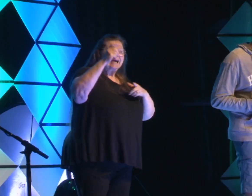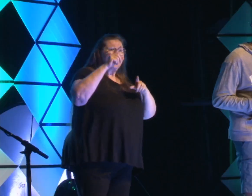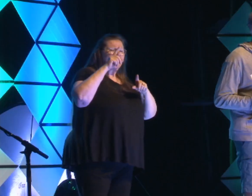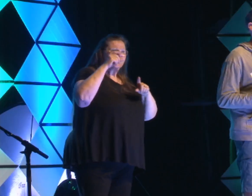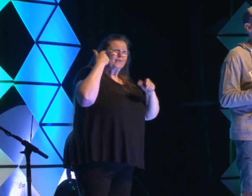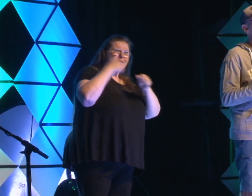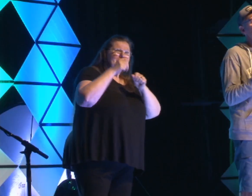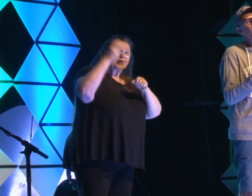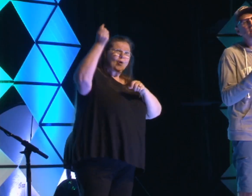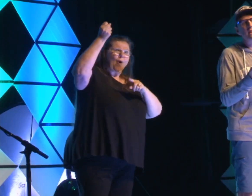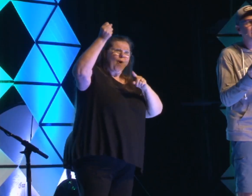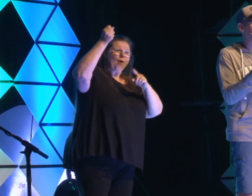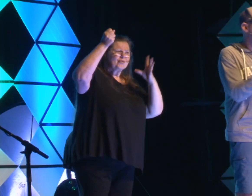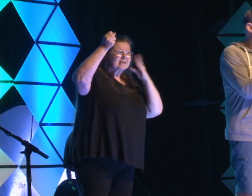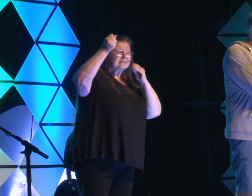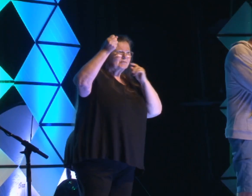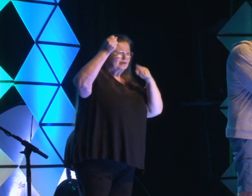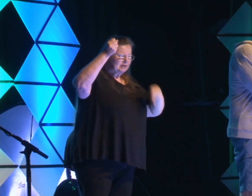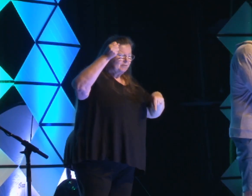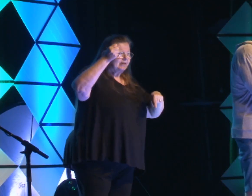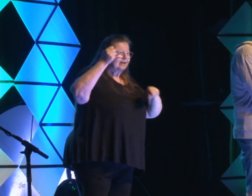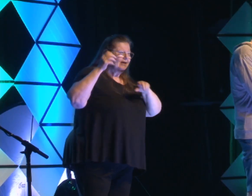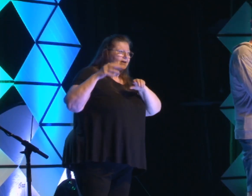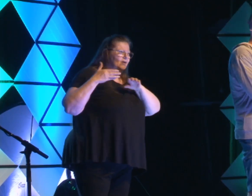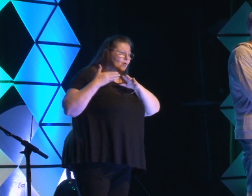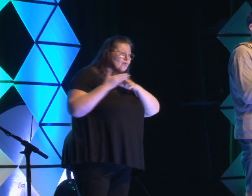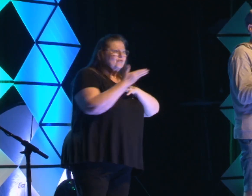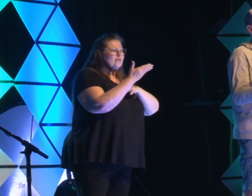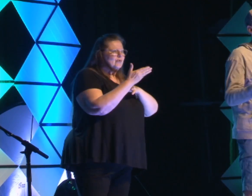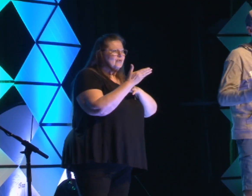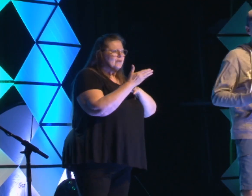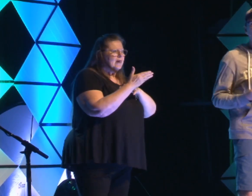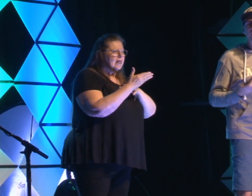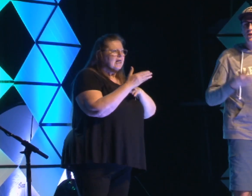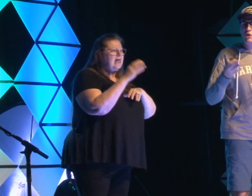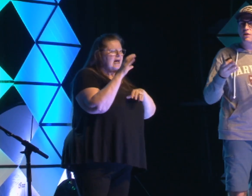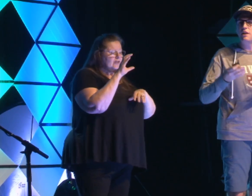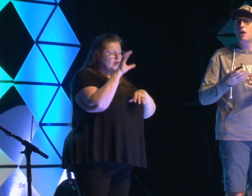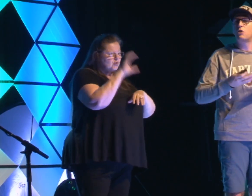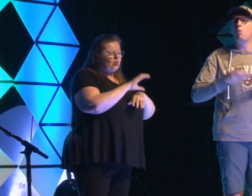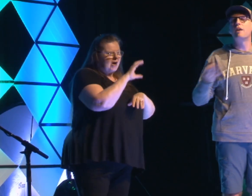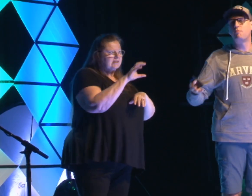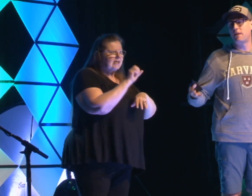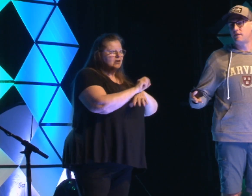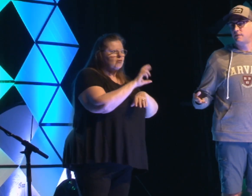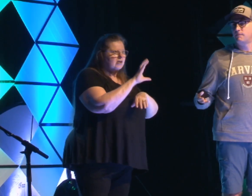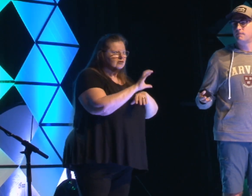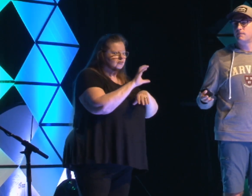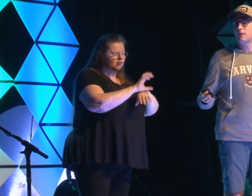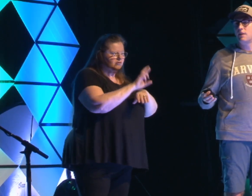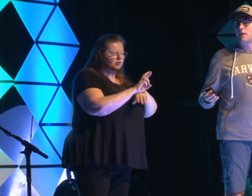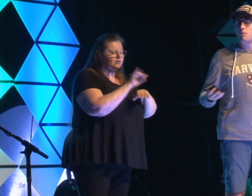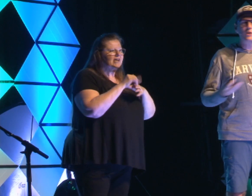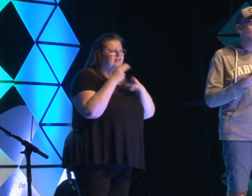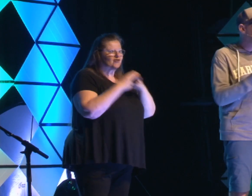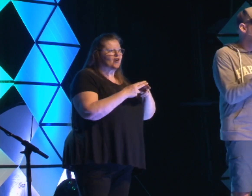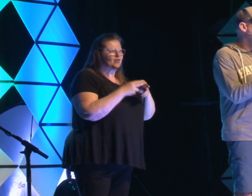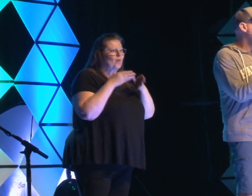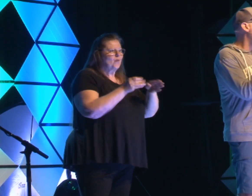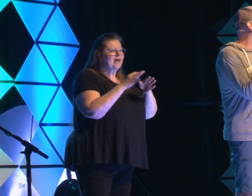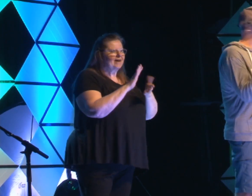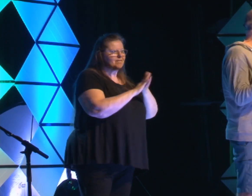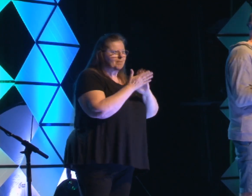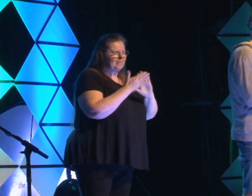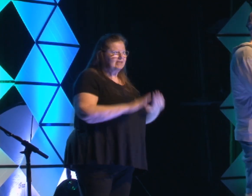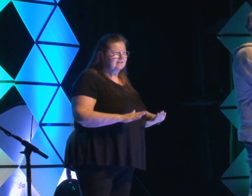in the valleys and the journey that leads us to the cross, at Crossroads, we call this journey the way of peace. We talked about